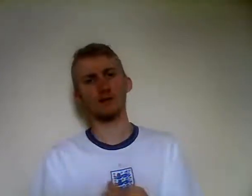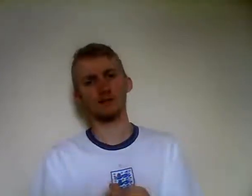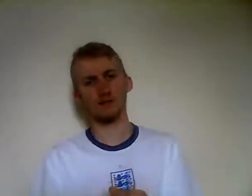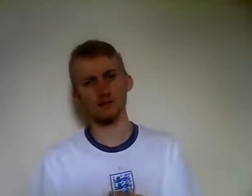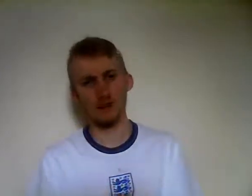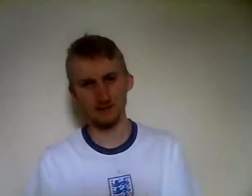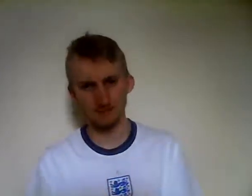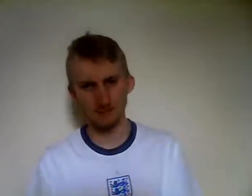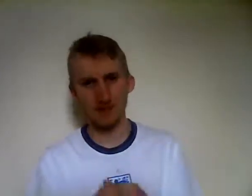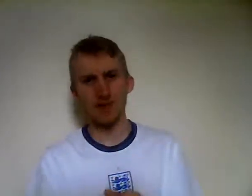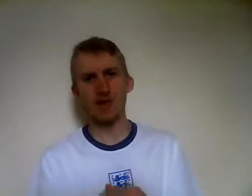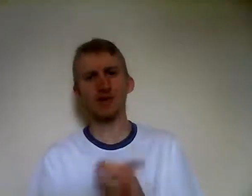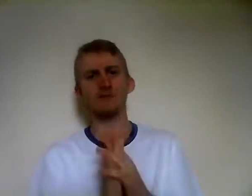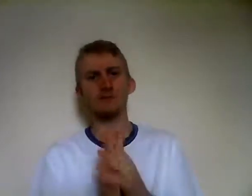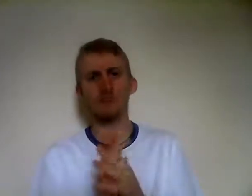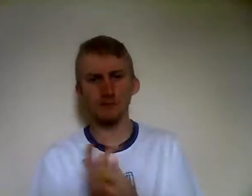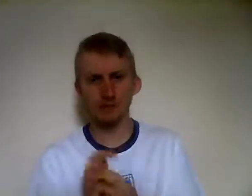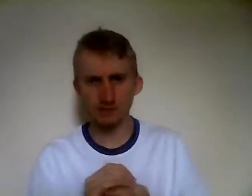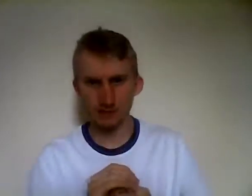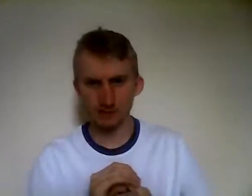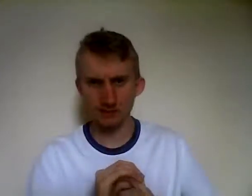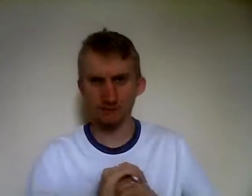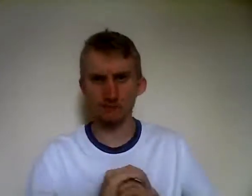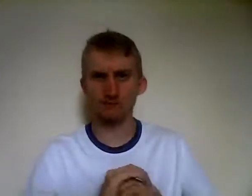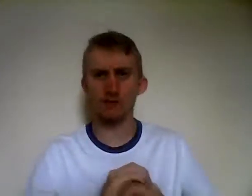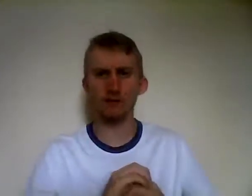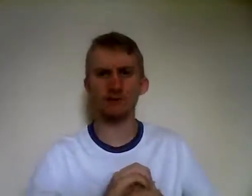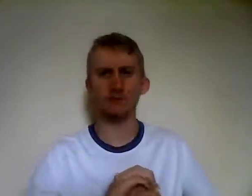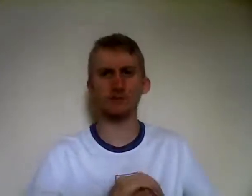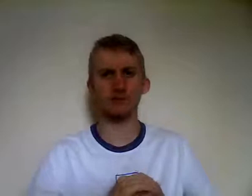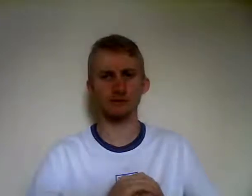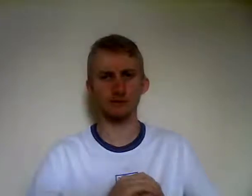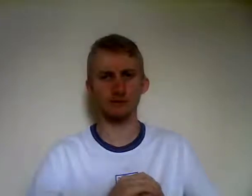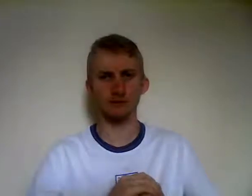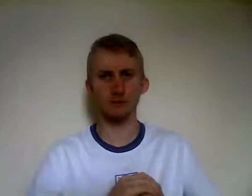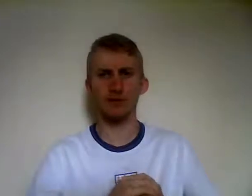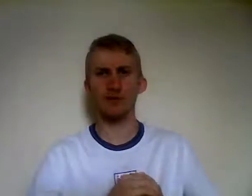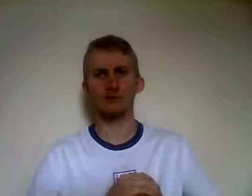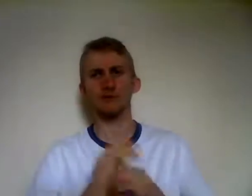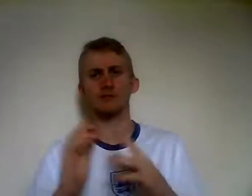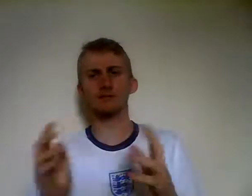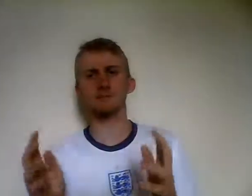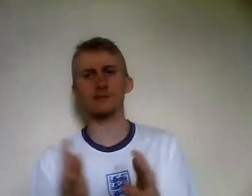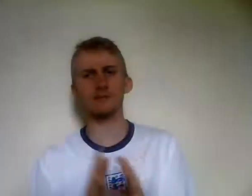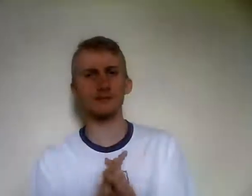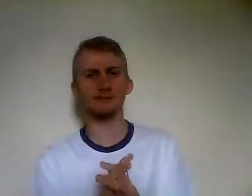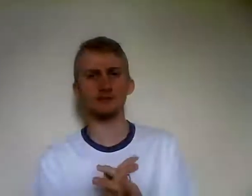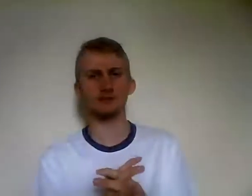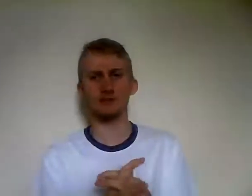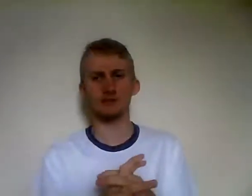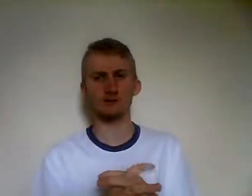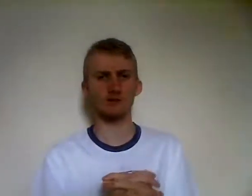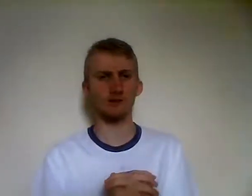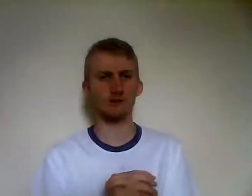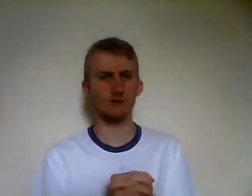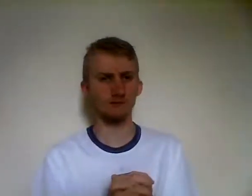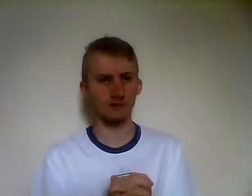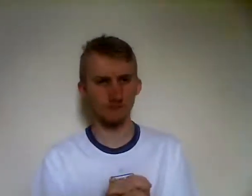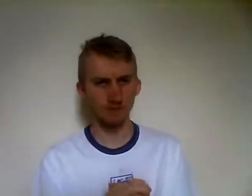that day. However, a couple of days later, in one final attempt to rescue the club, the creditors met again to decide on a final offer.